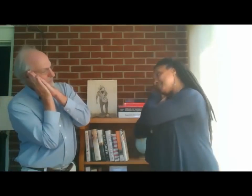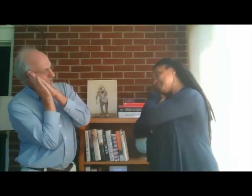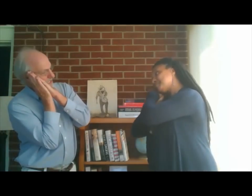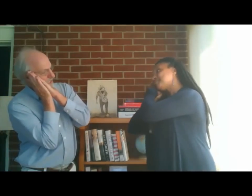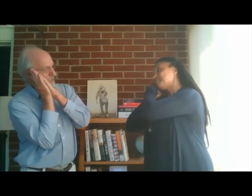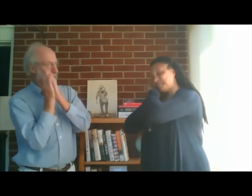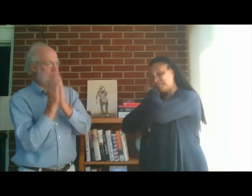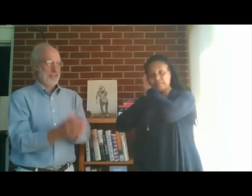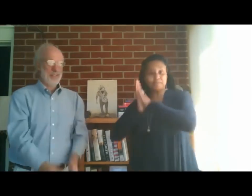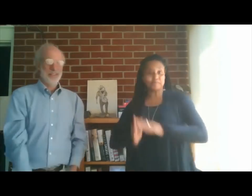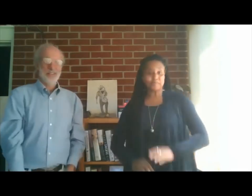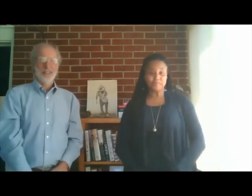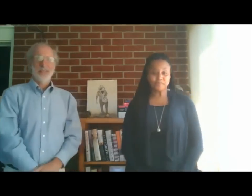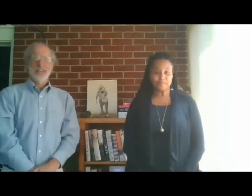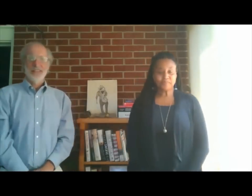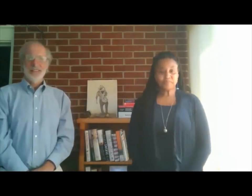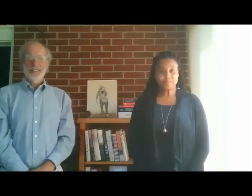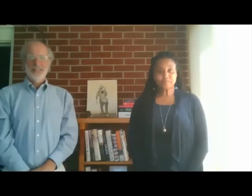Bed. Bed. Mm-hmm.